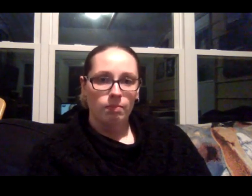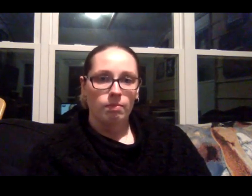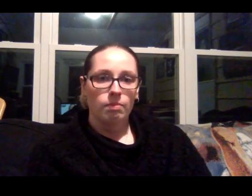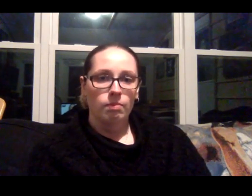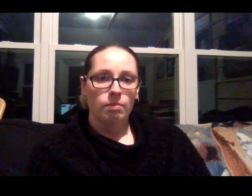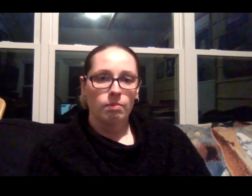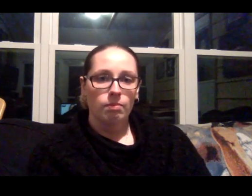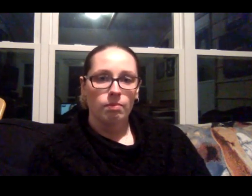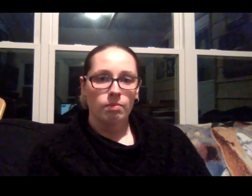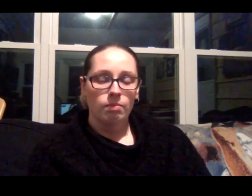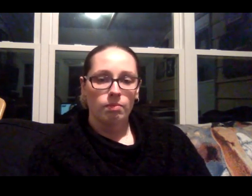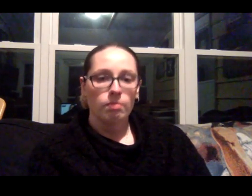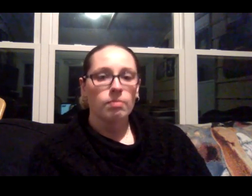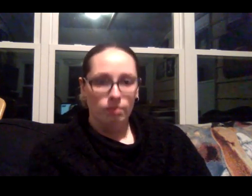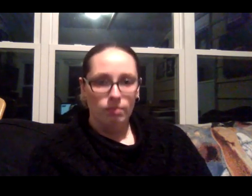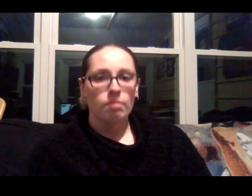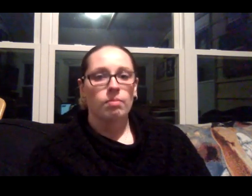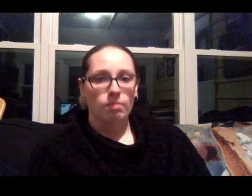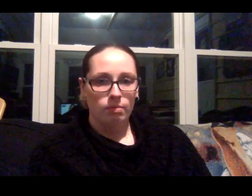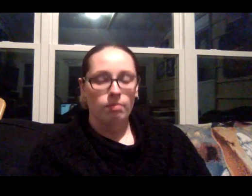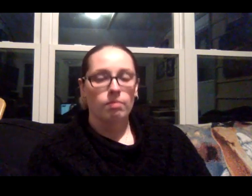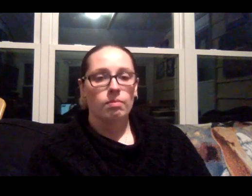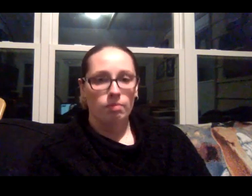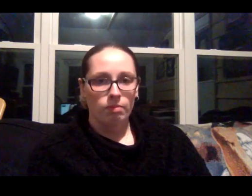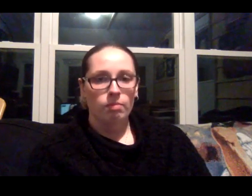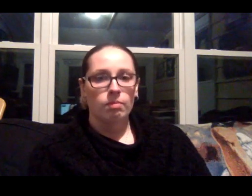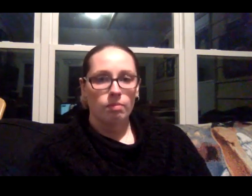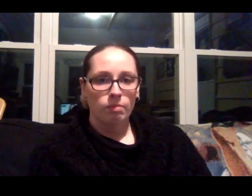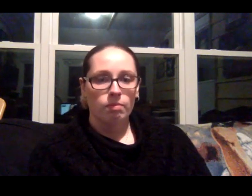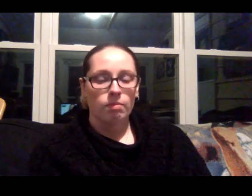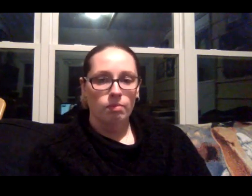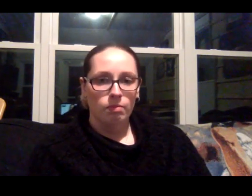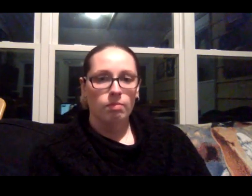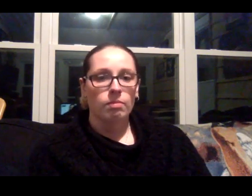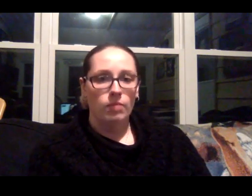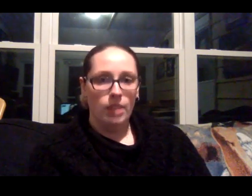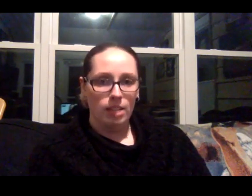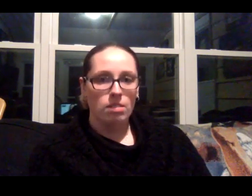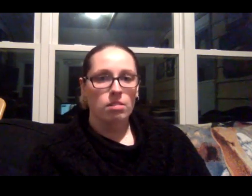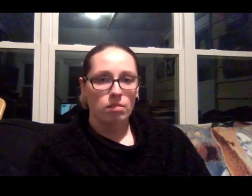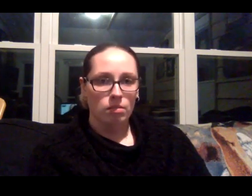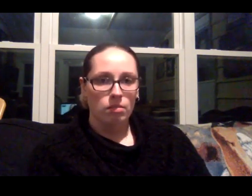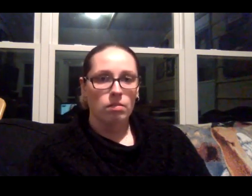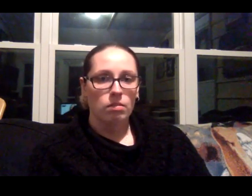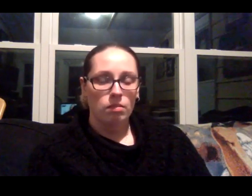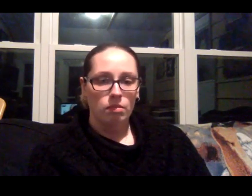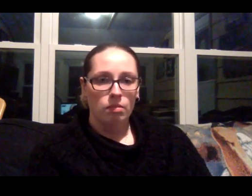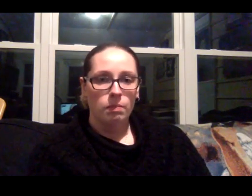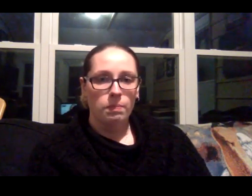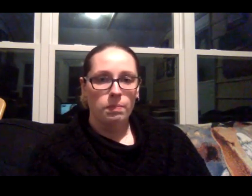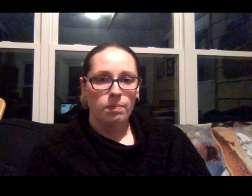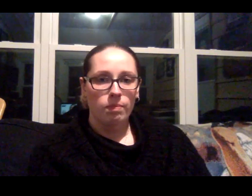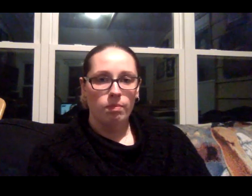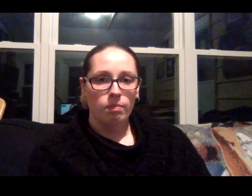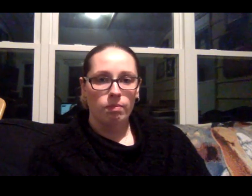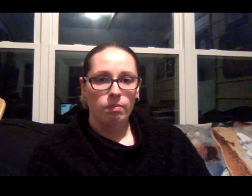potentially regress or regressing before your eyes is extremely distressing. And so I feel like it's nice that